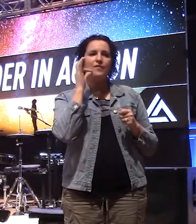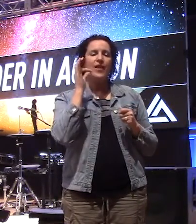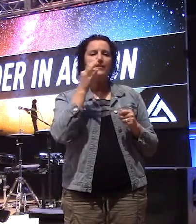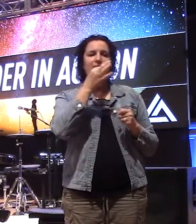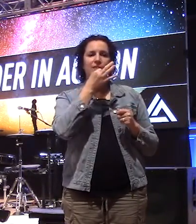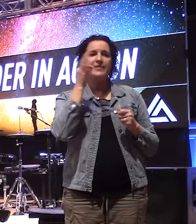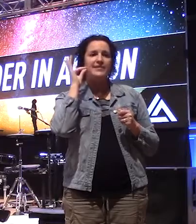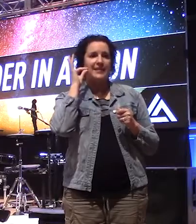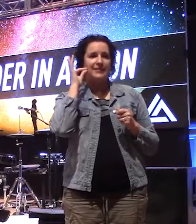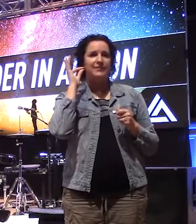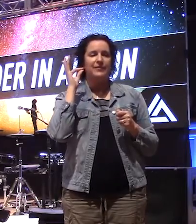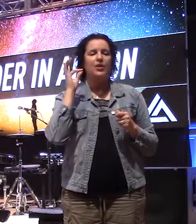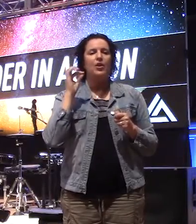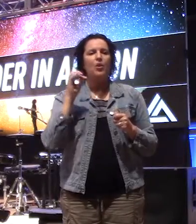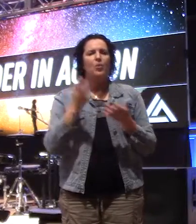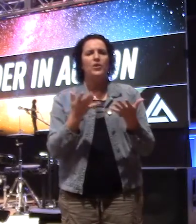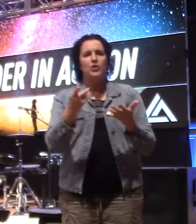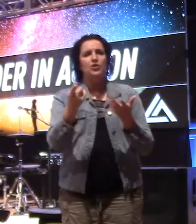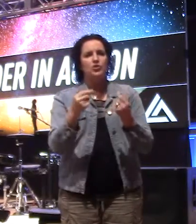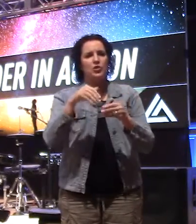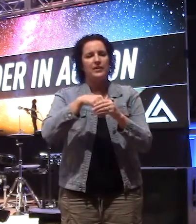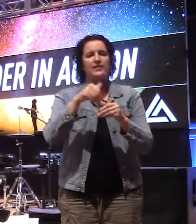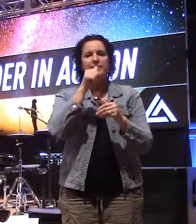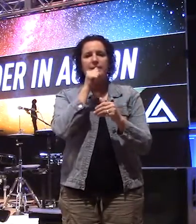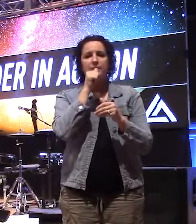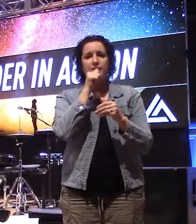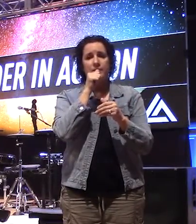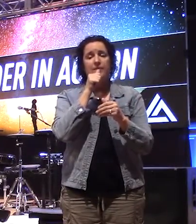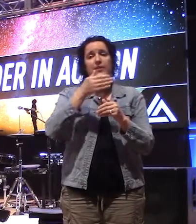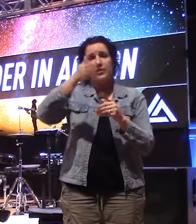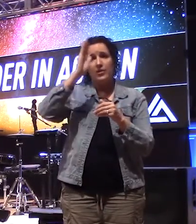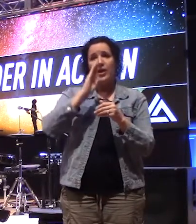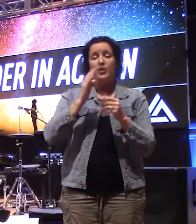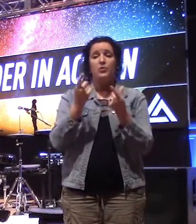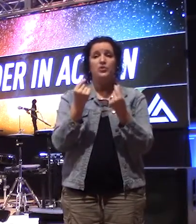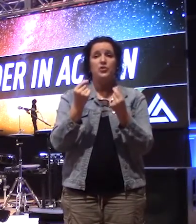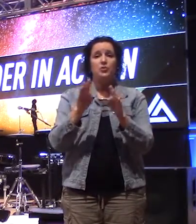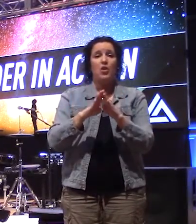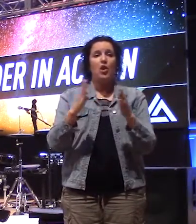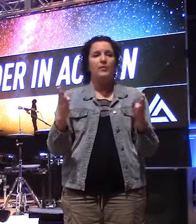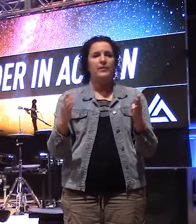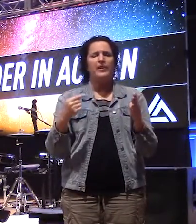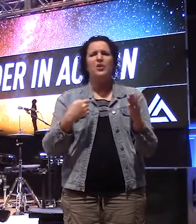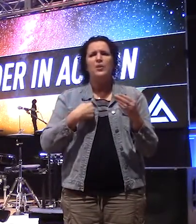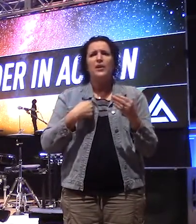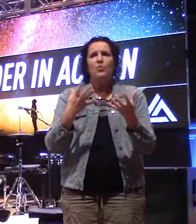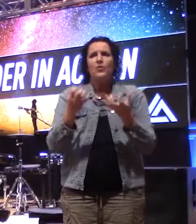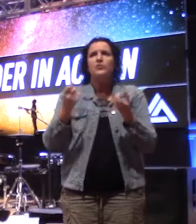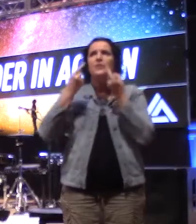And what you do in secret, God will reward openly. But we want to announce it to everybody.